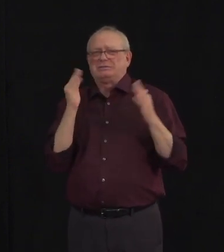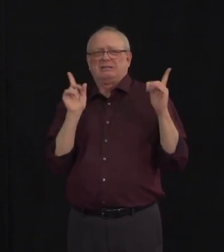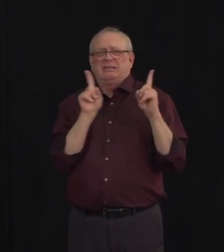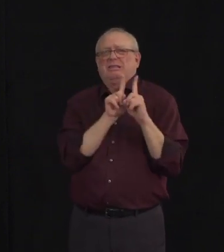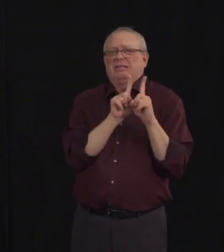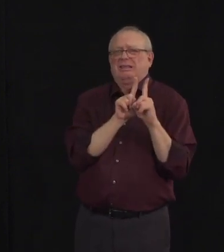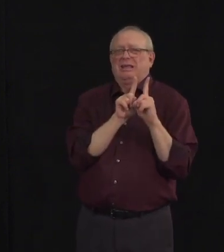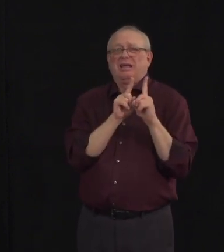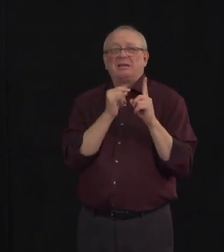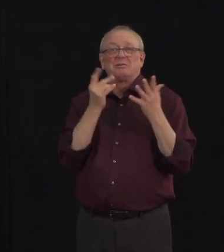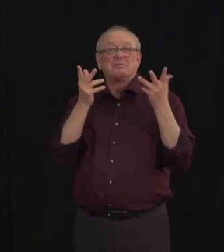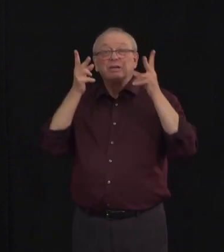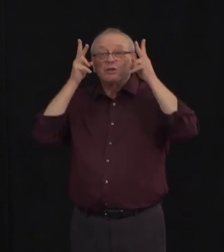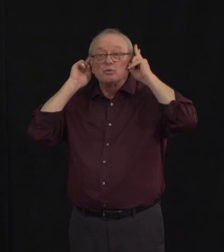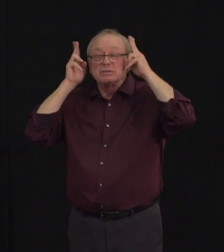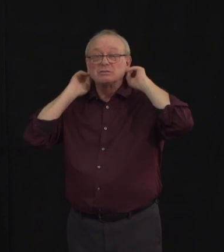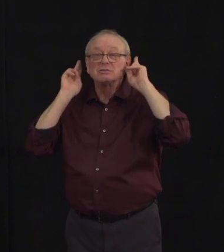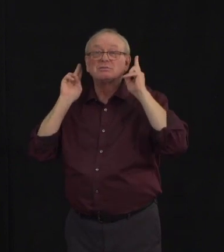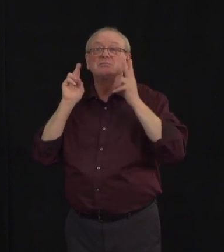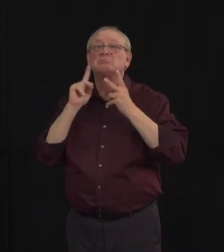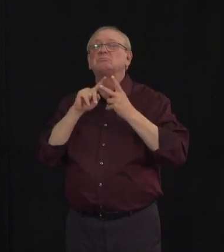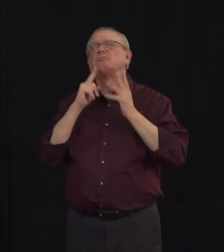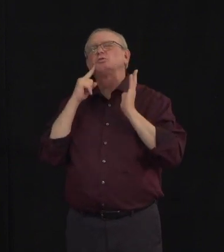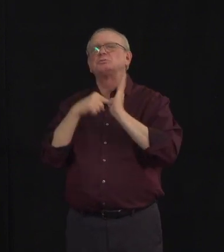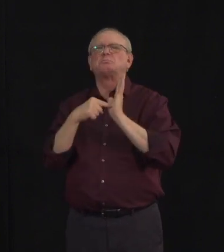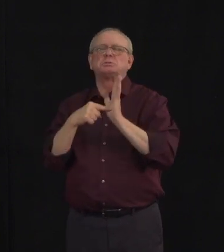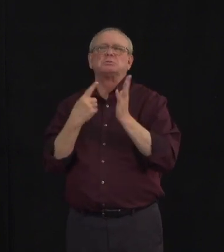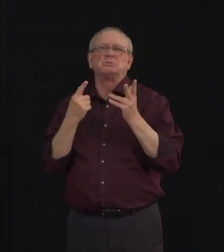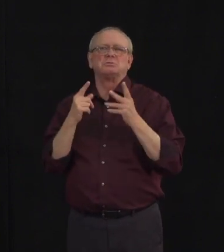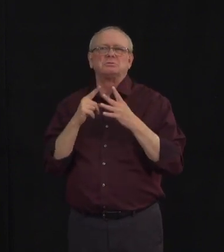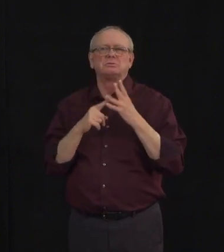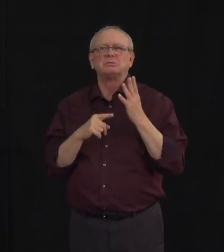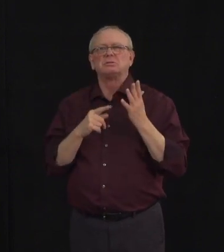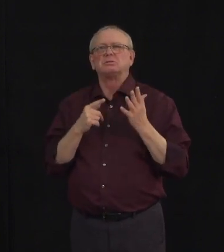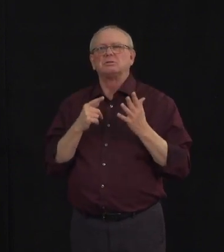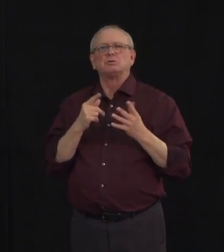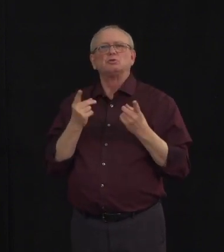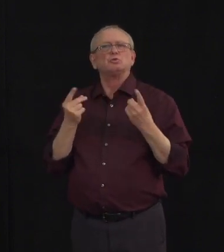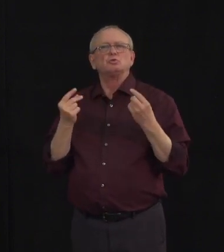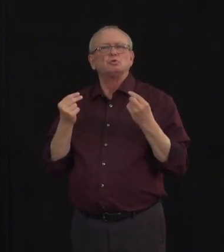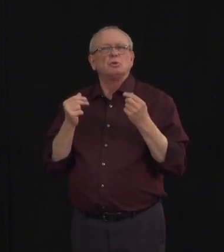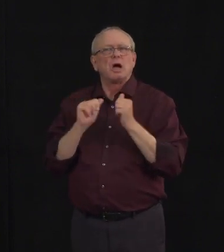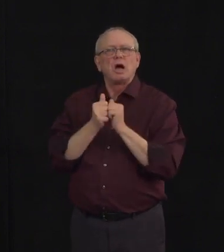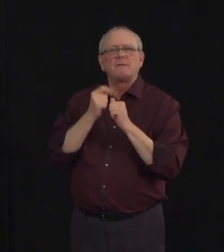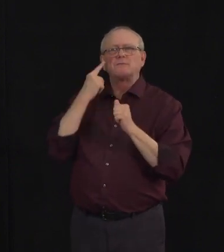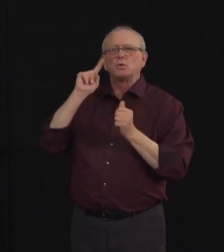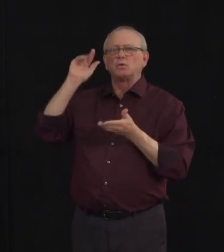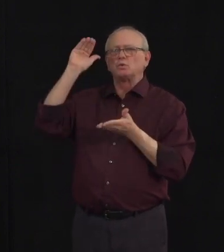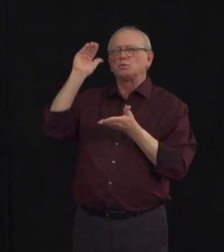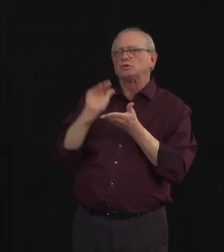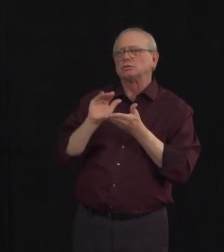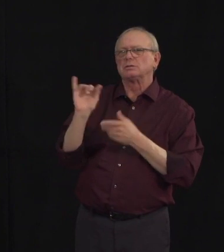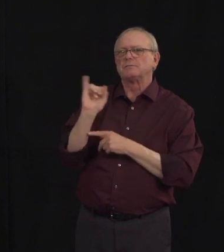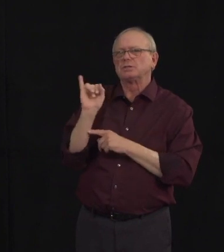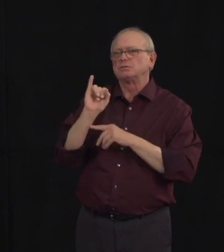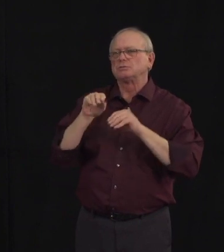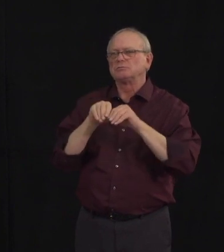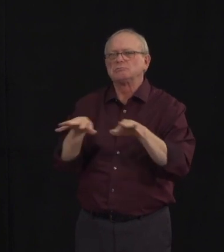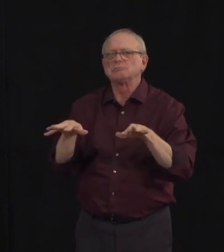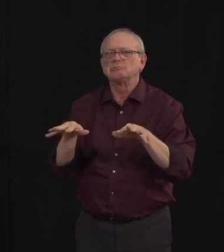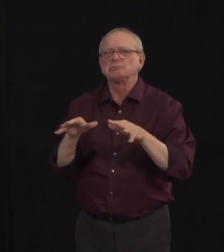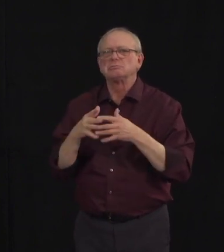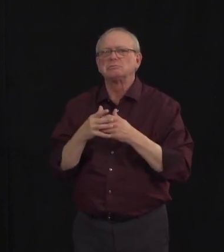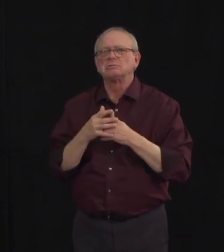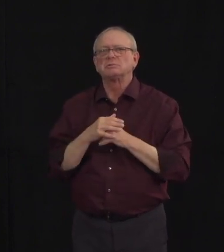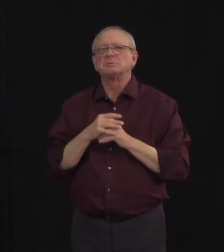say hairdressing, for example, there are certain things to do to reduce the chances that there could be infection spread in that context, which